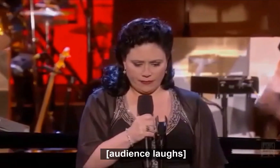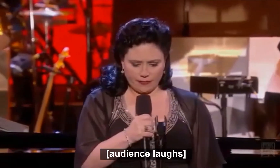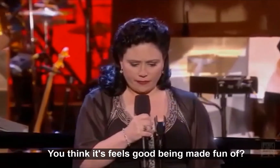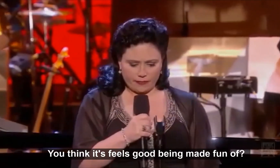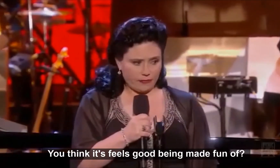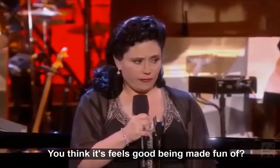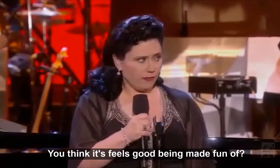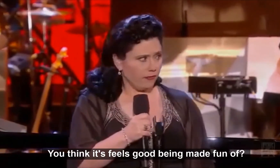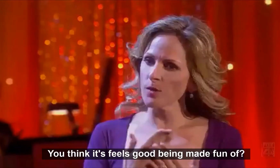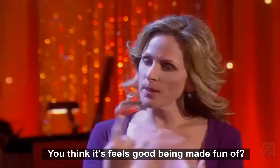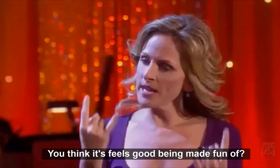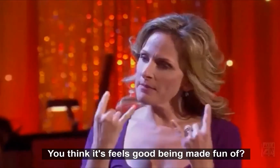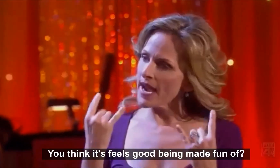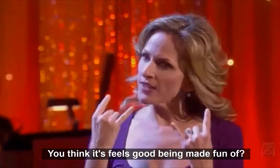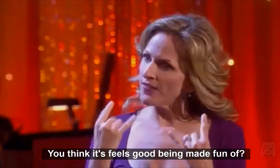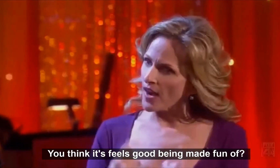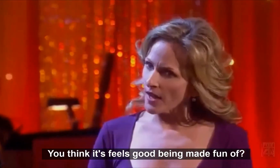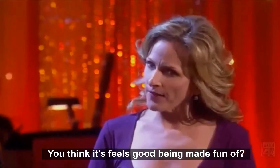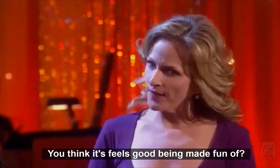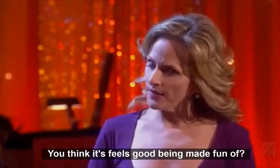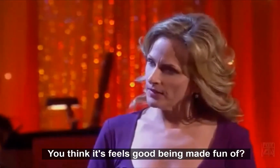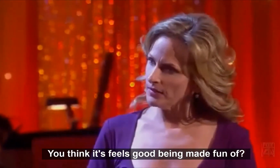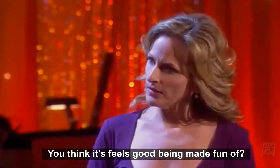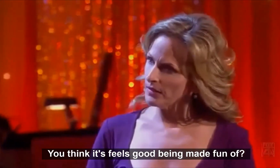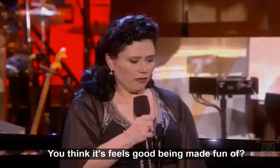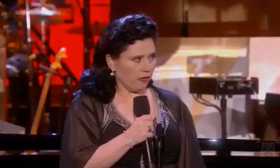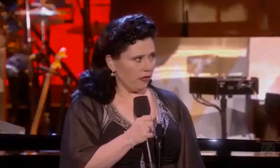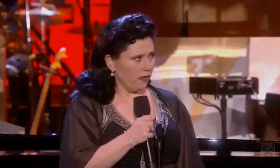You think it feels good being made fun of?